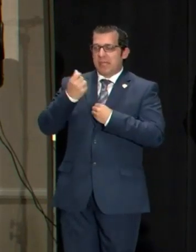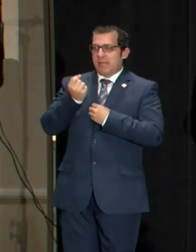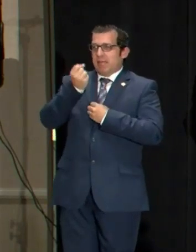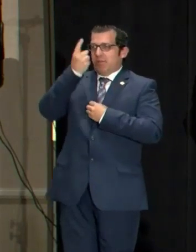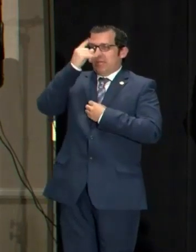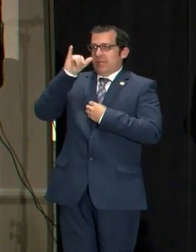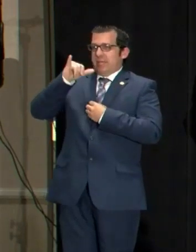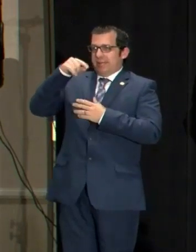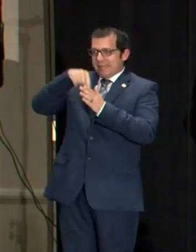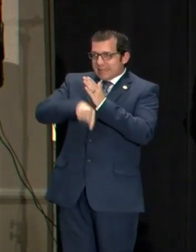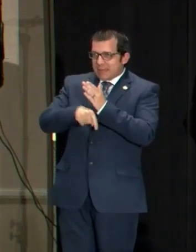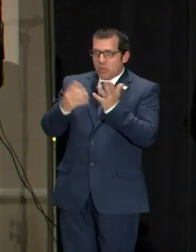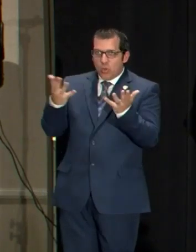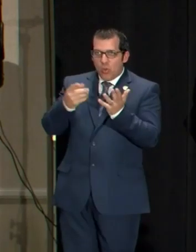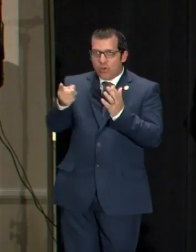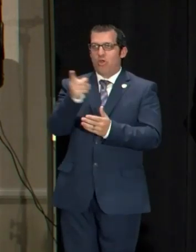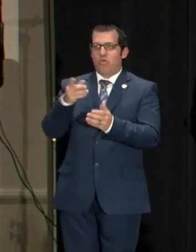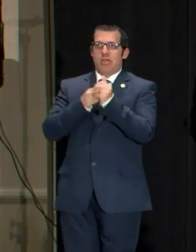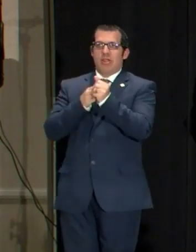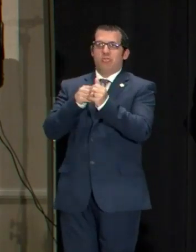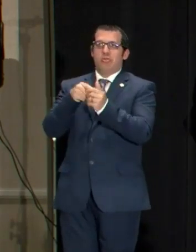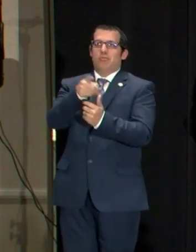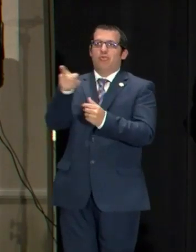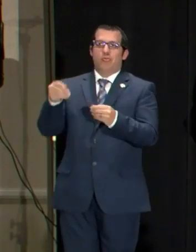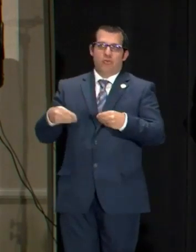into what you're doing here.